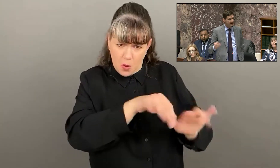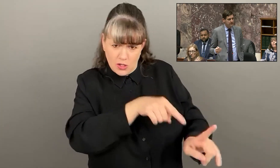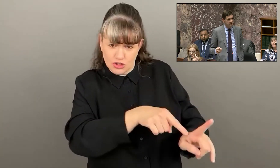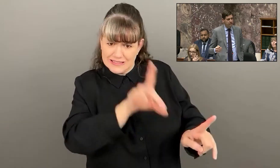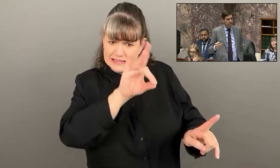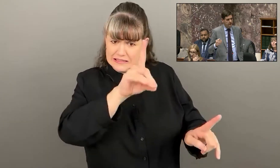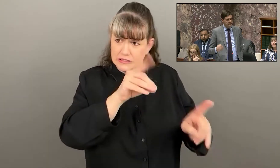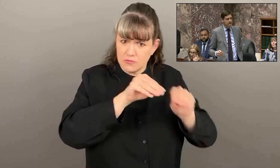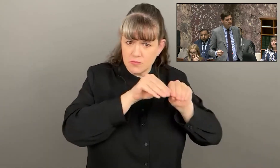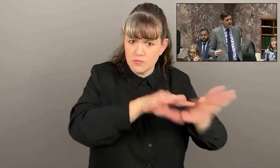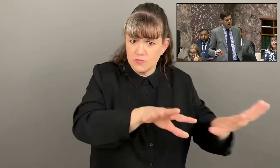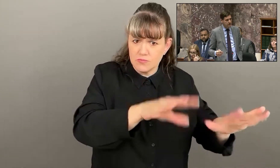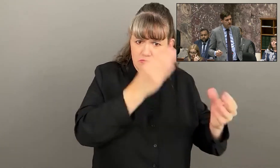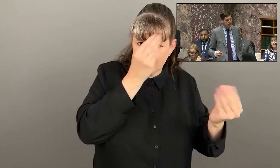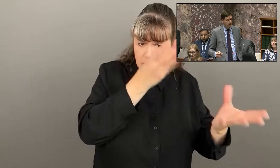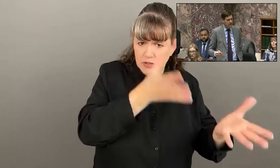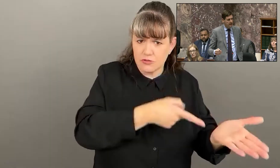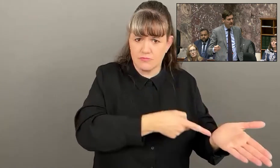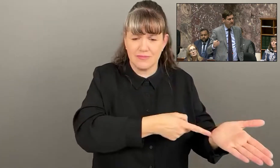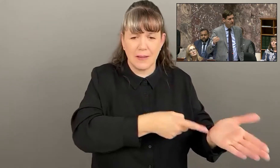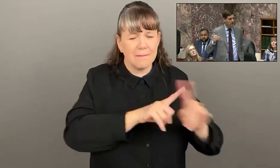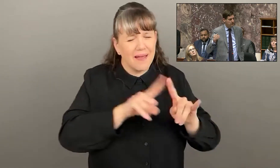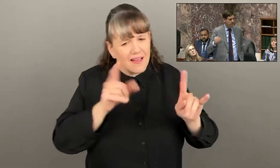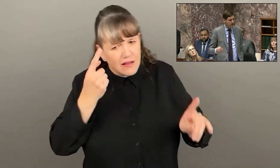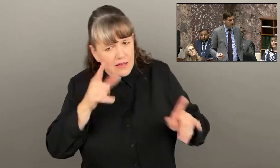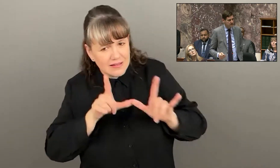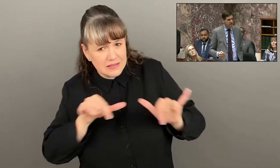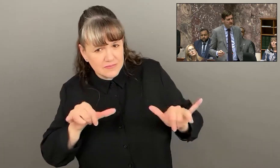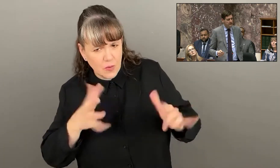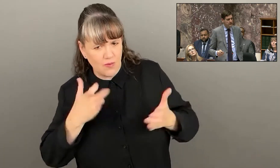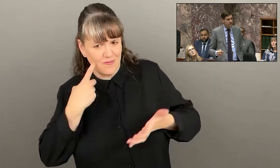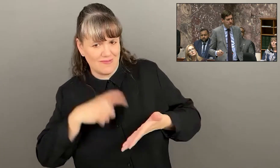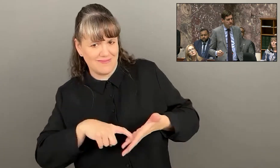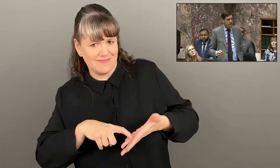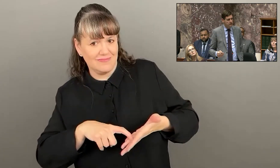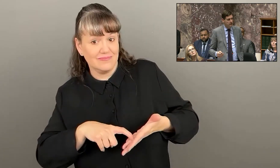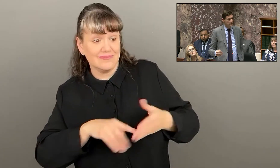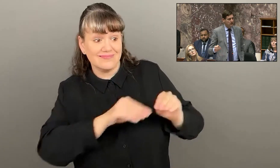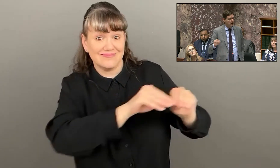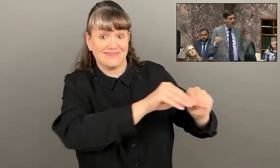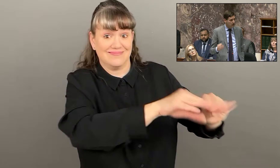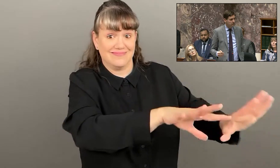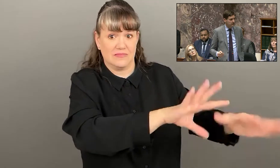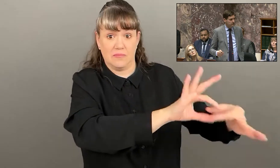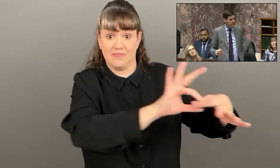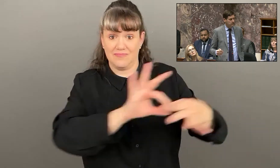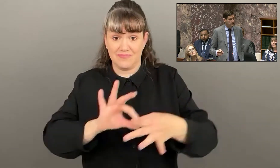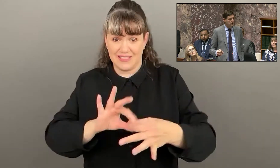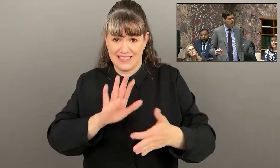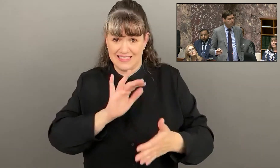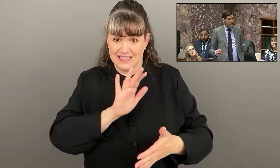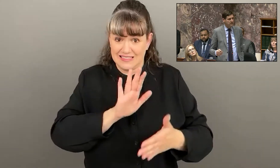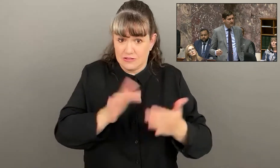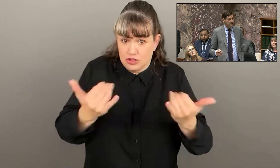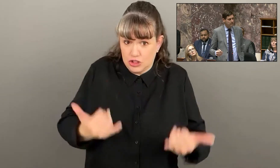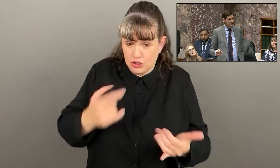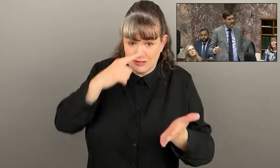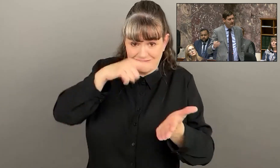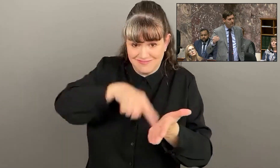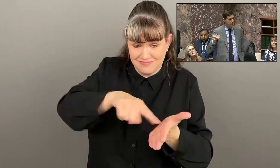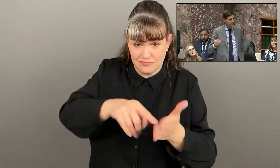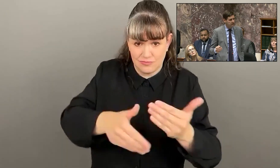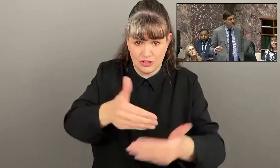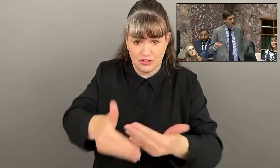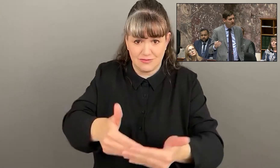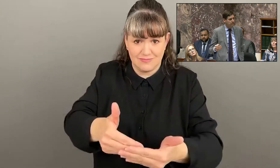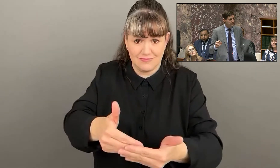was active police investigations, active College of Pharmacy investigations, all of which were supported by this government. And